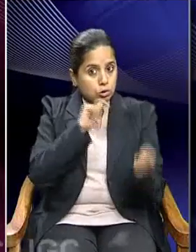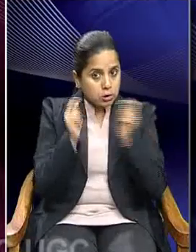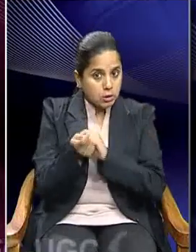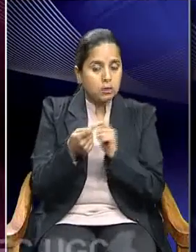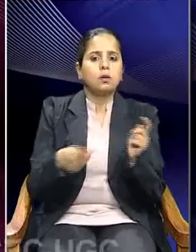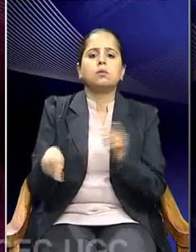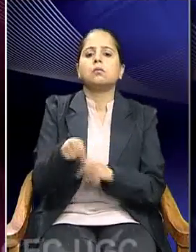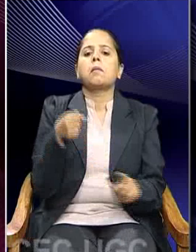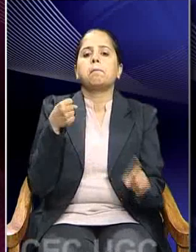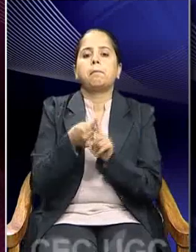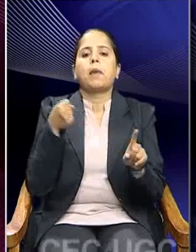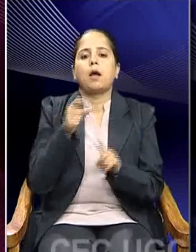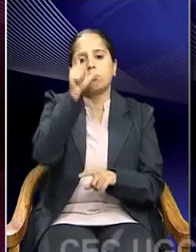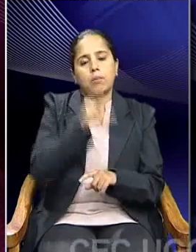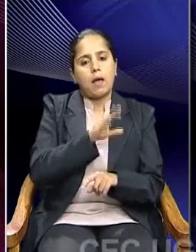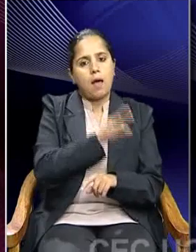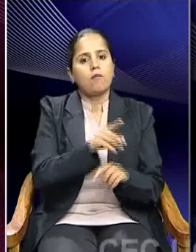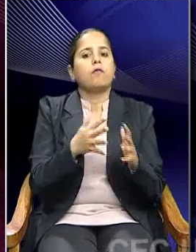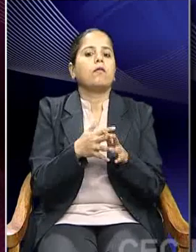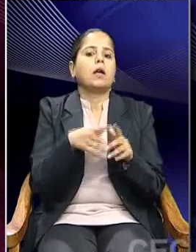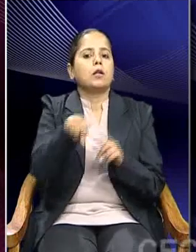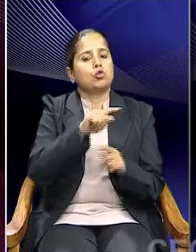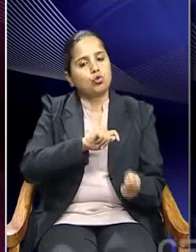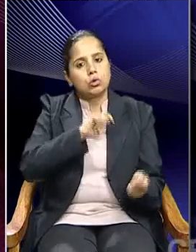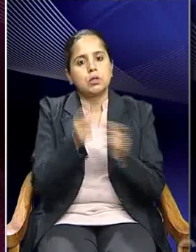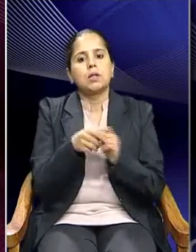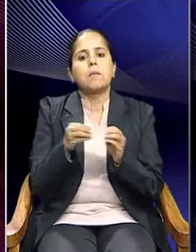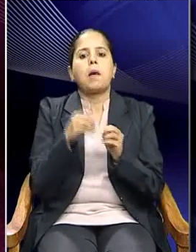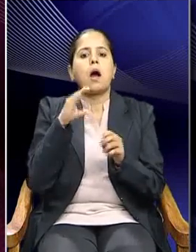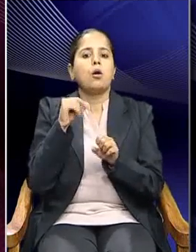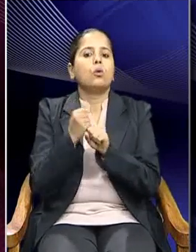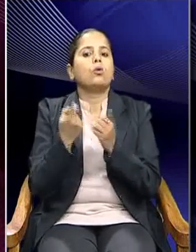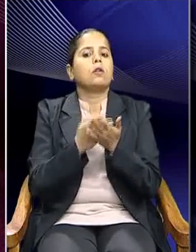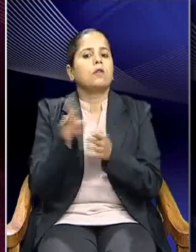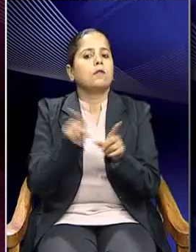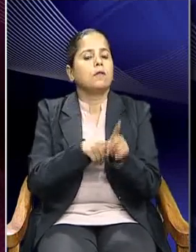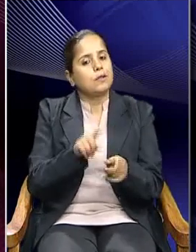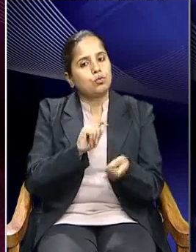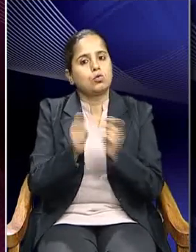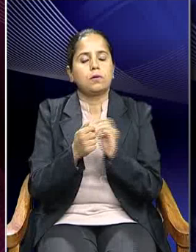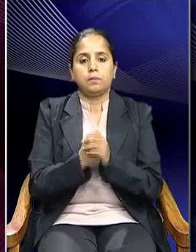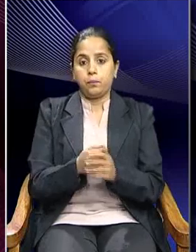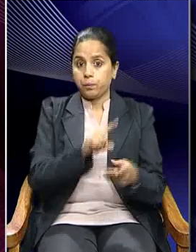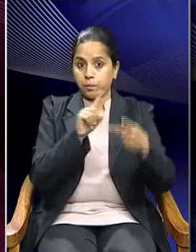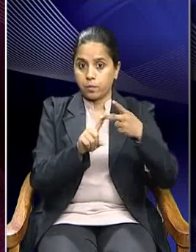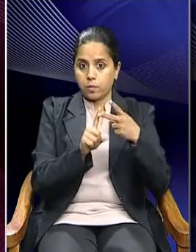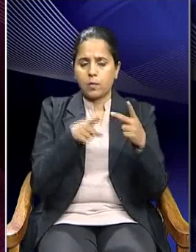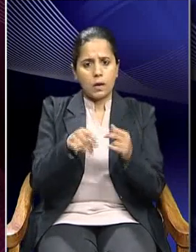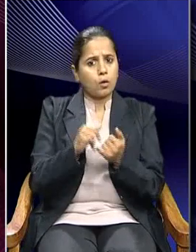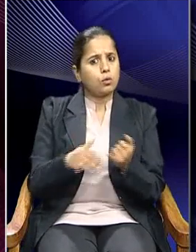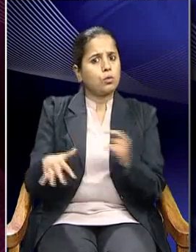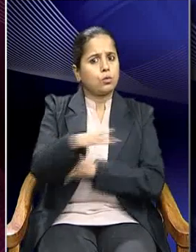its impact on individual will change, the biography will change. Number two, where does